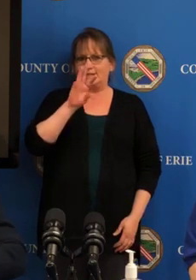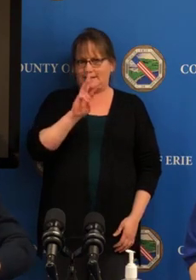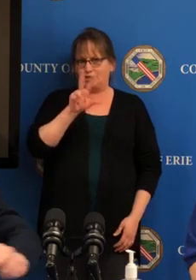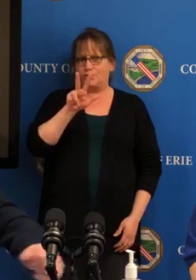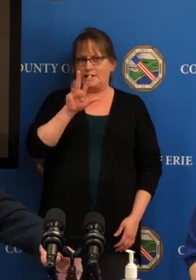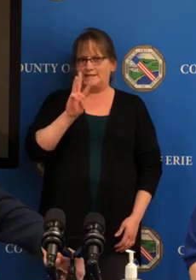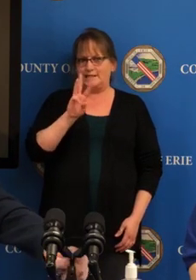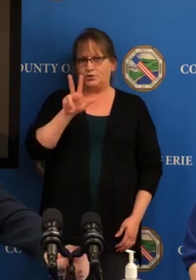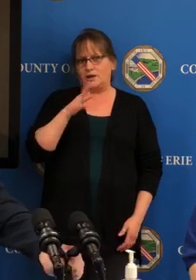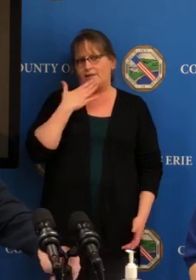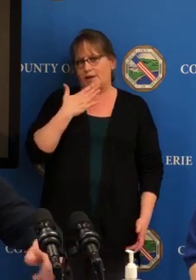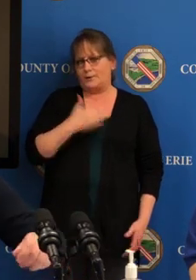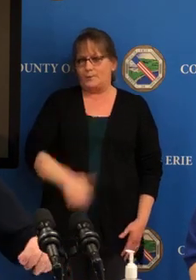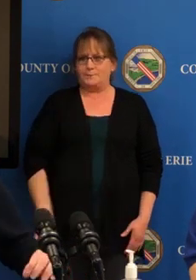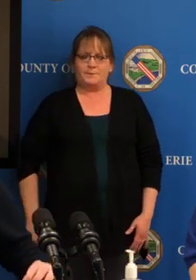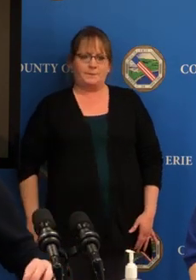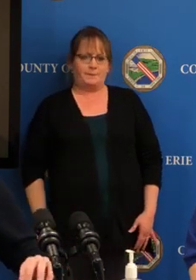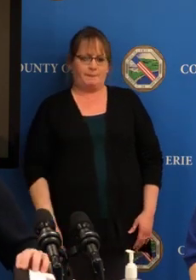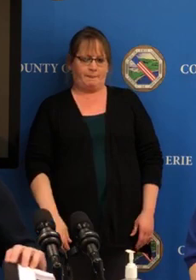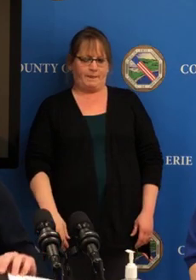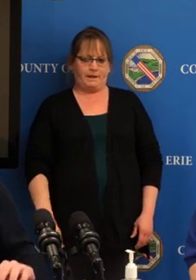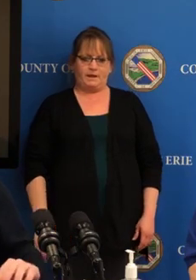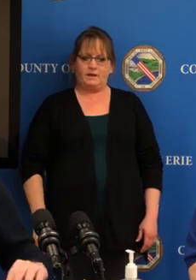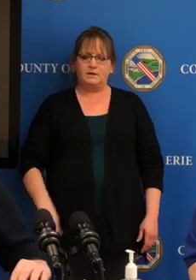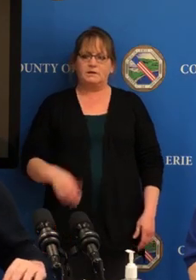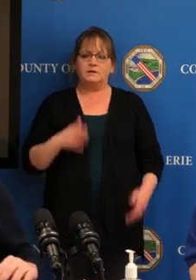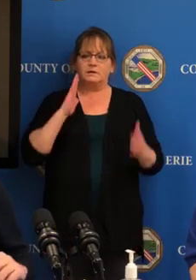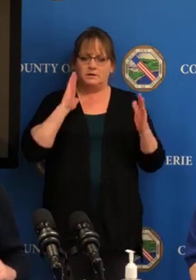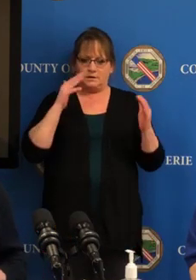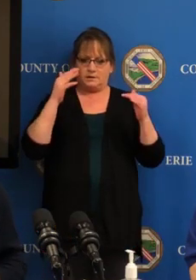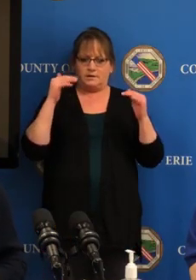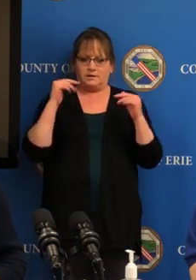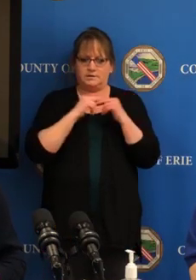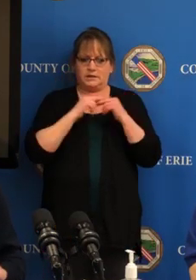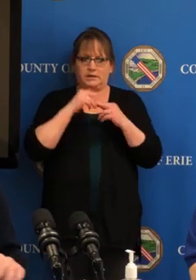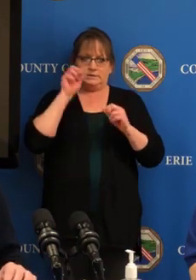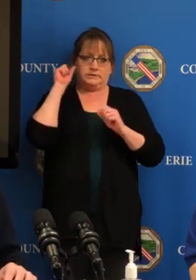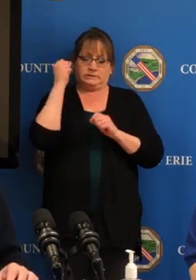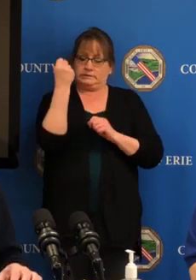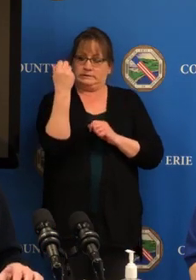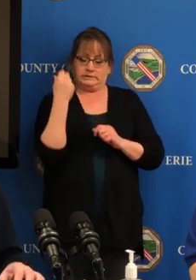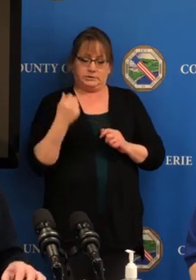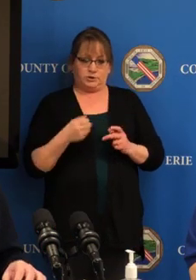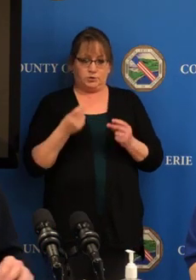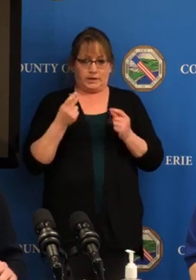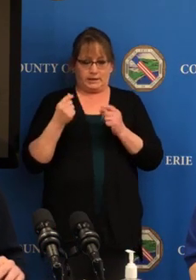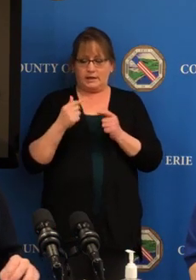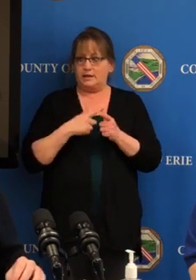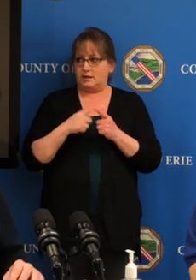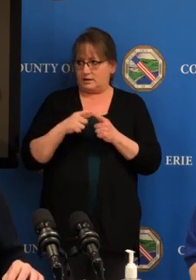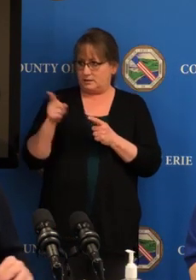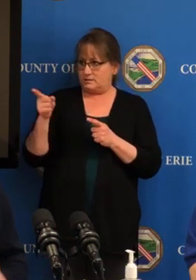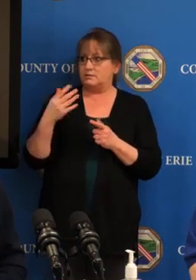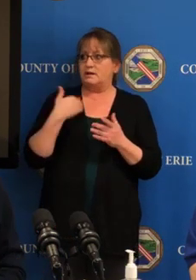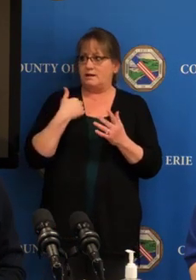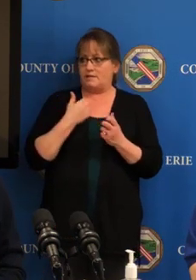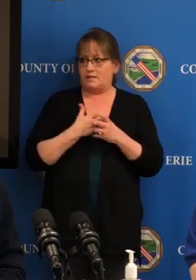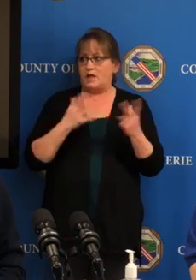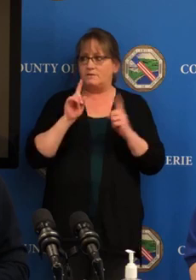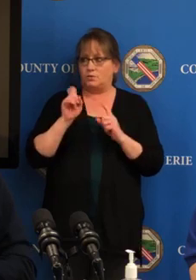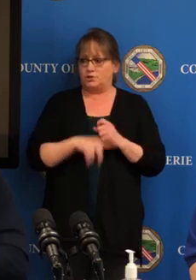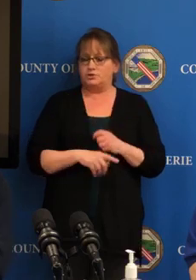858-6363. Thank you. Thanks, David. We're going to go through the rest of these slides pretty quickly. You can open it up to questions. Dan's, I know, got a lot of questions